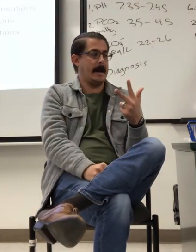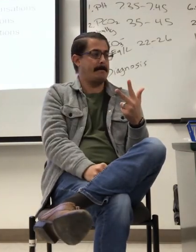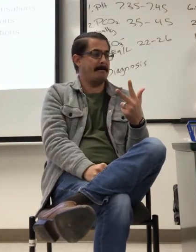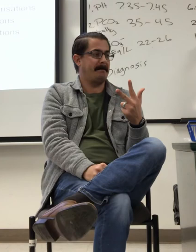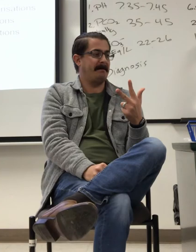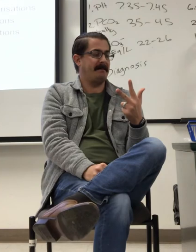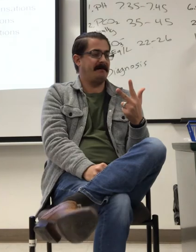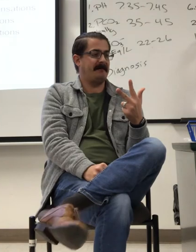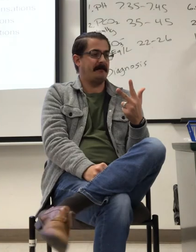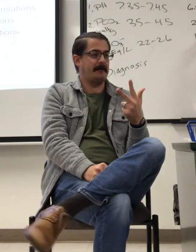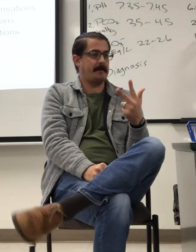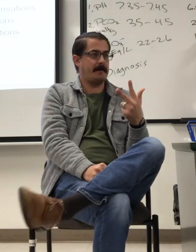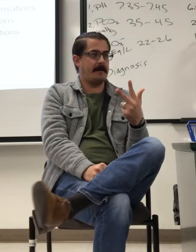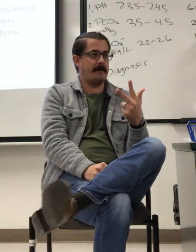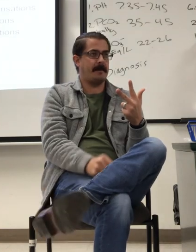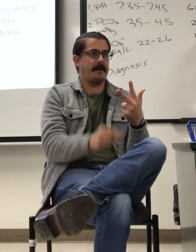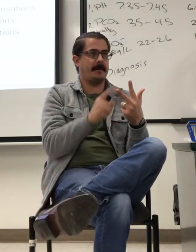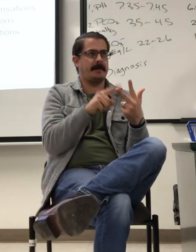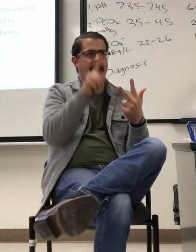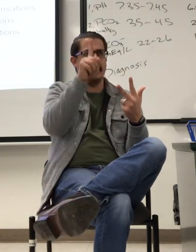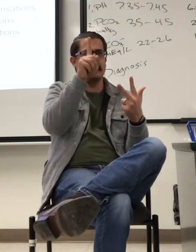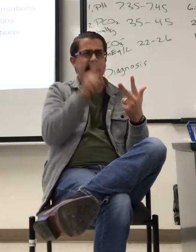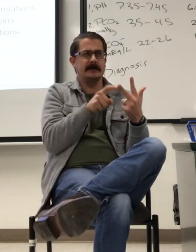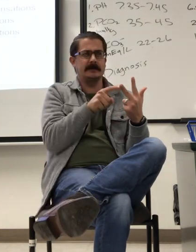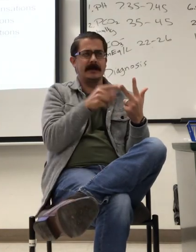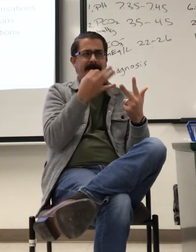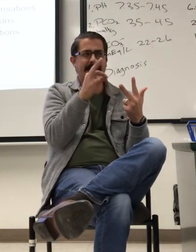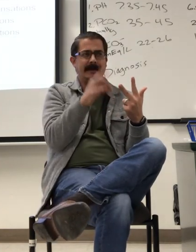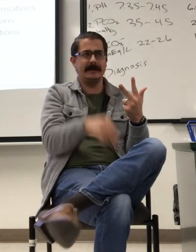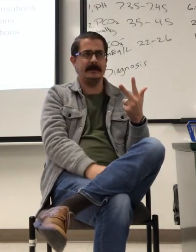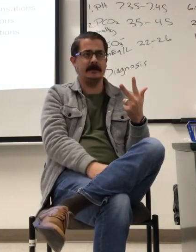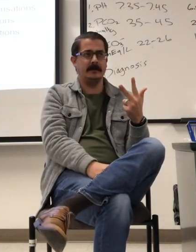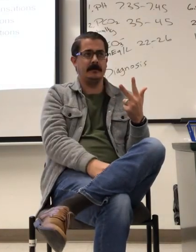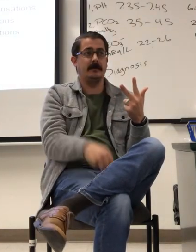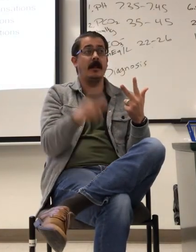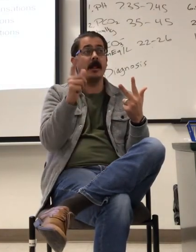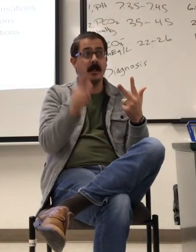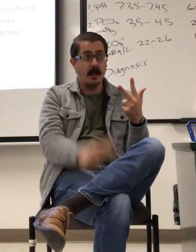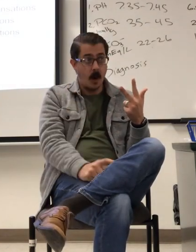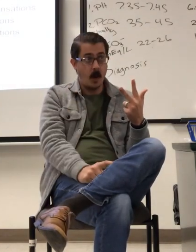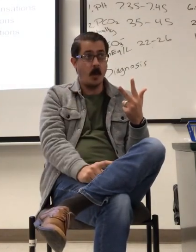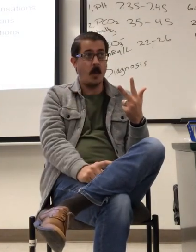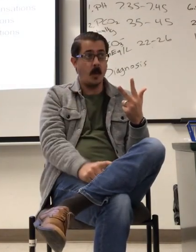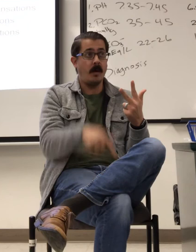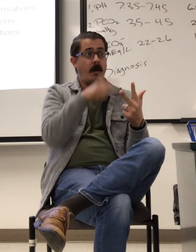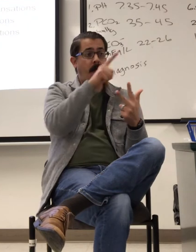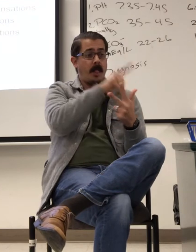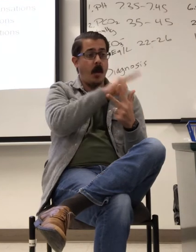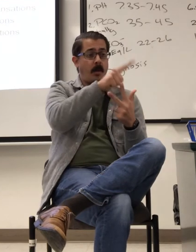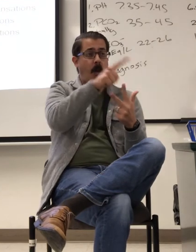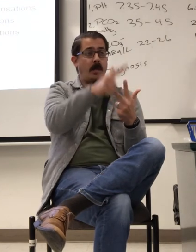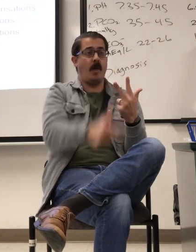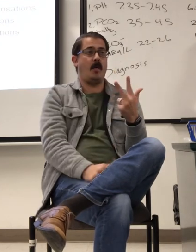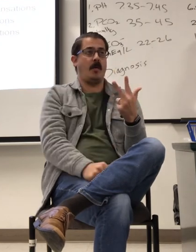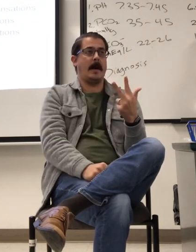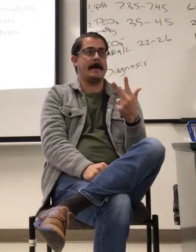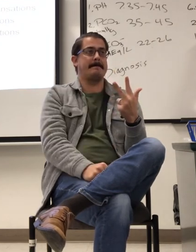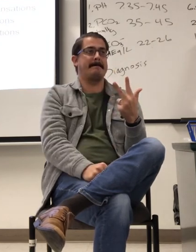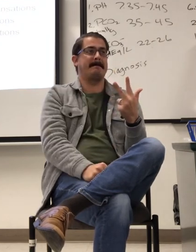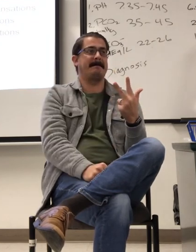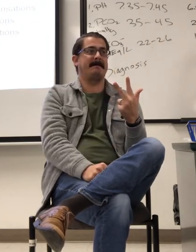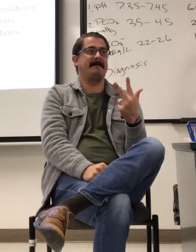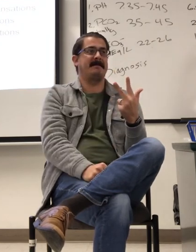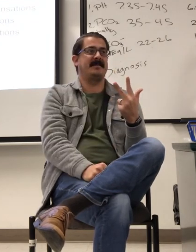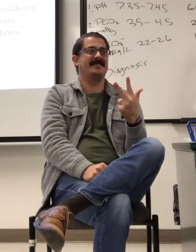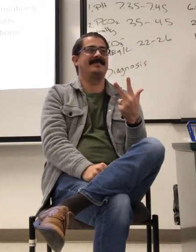And move on to number three. Assess that value, 19. That's low. So what we can